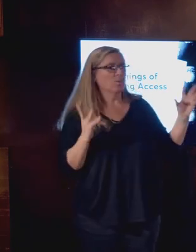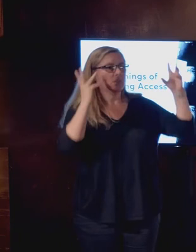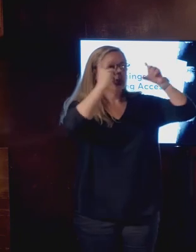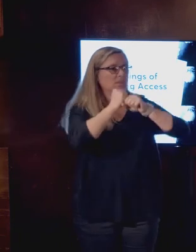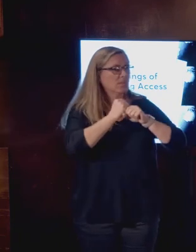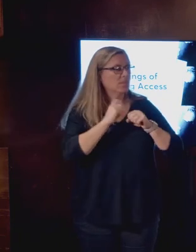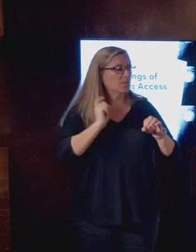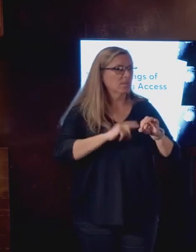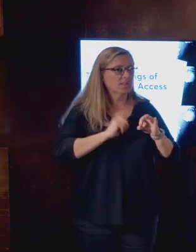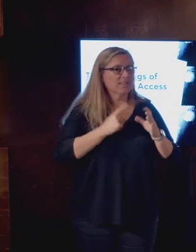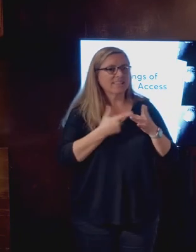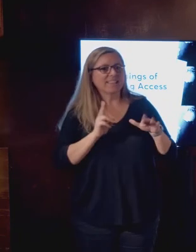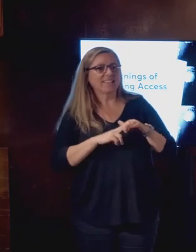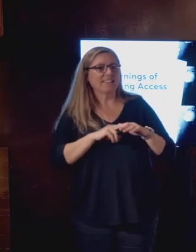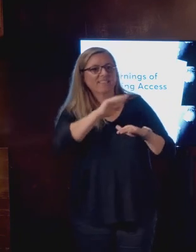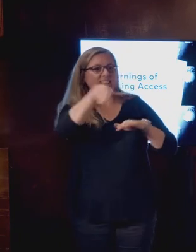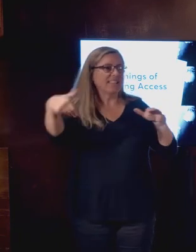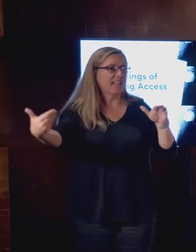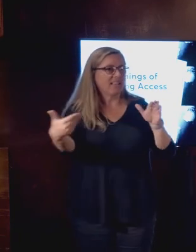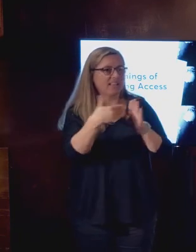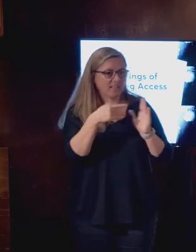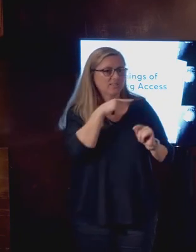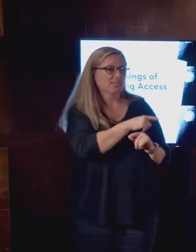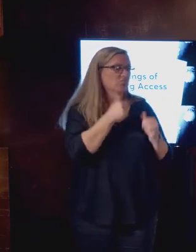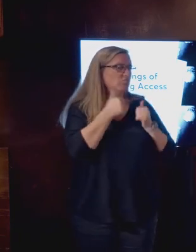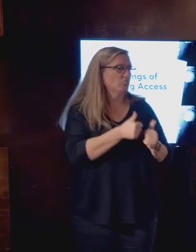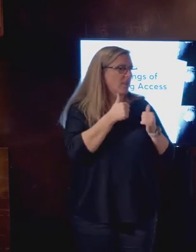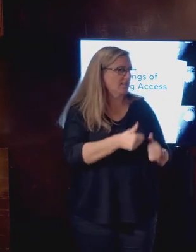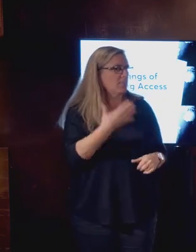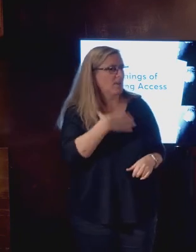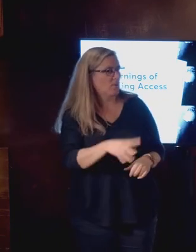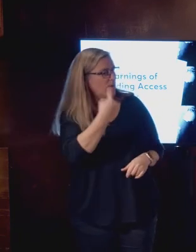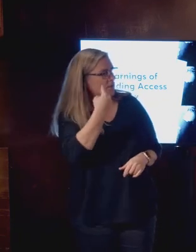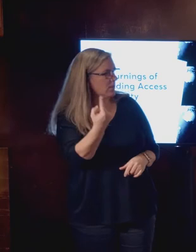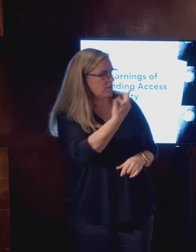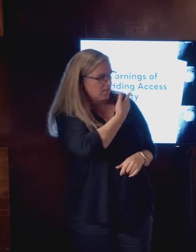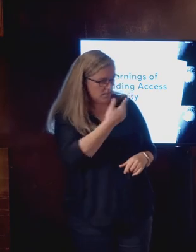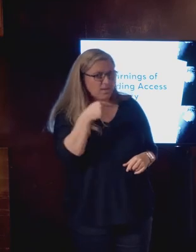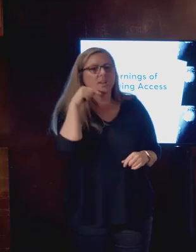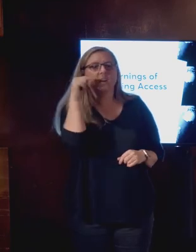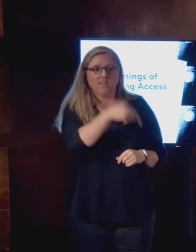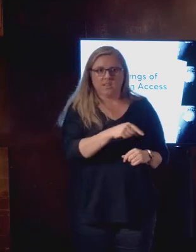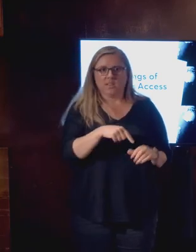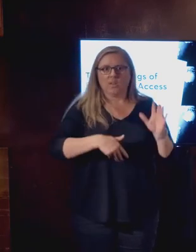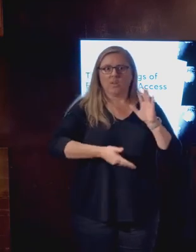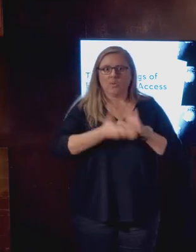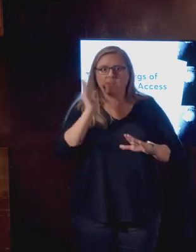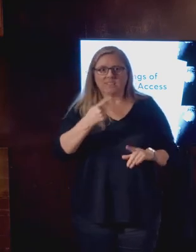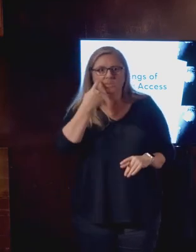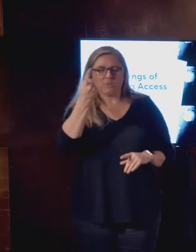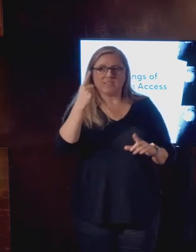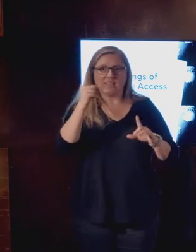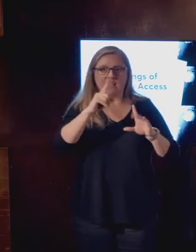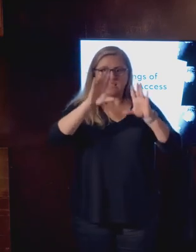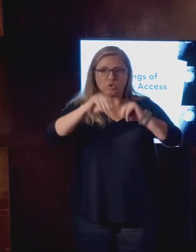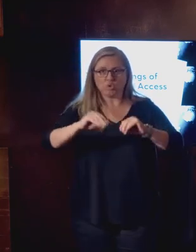now. If there's any others, maybe ask at the end. That was really great. But I want to show you a performance I went to see that was amazing and I can't stop thinking